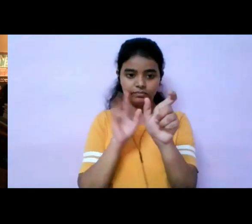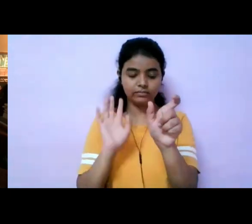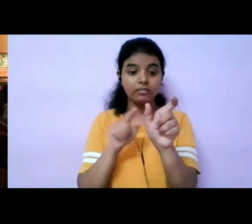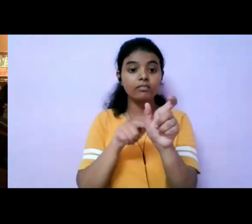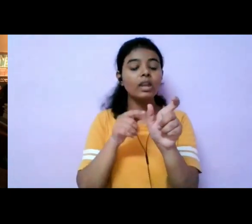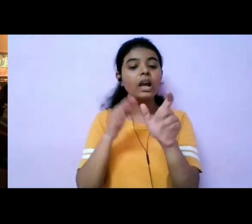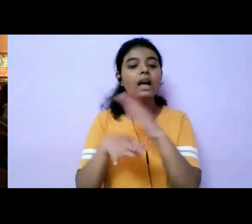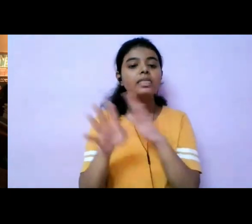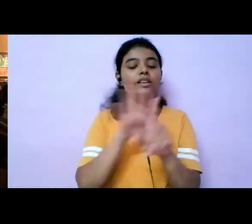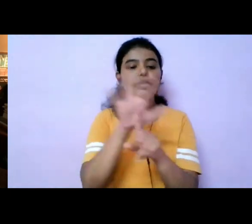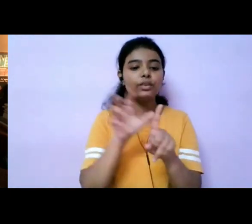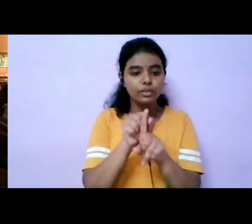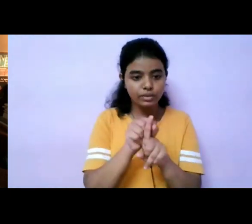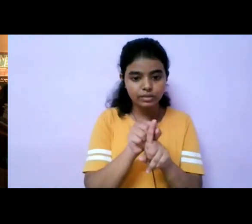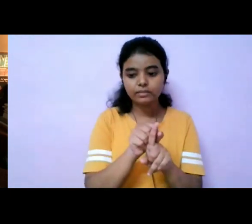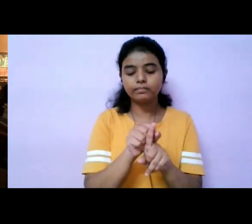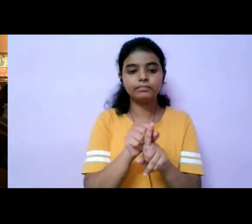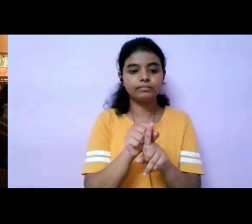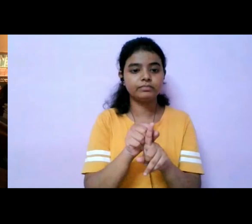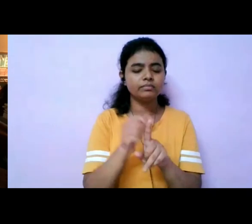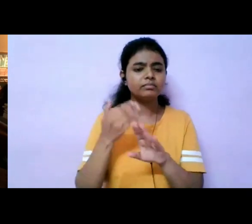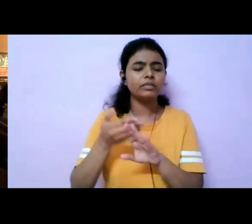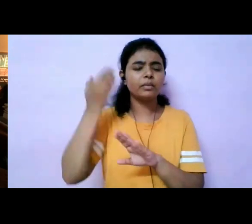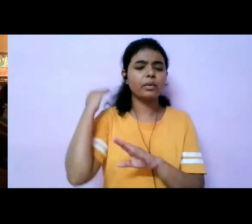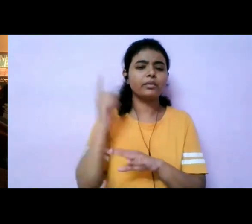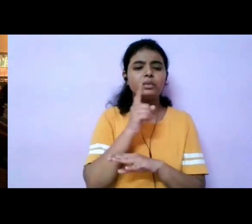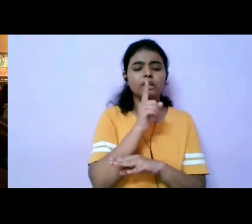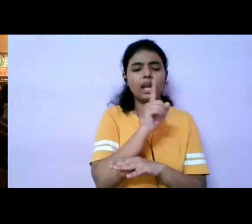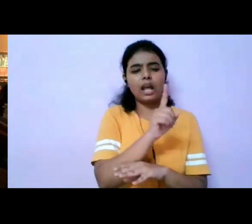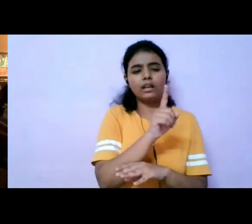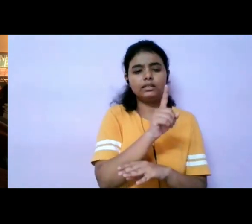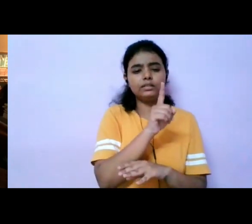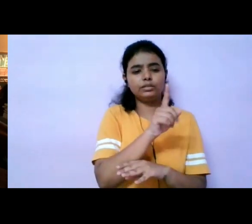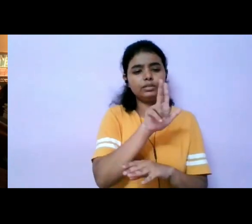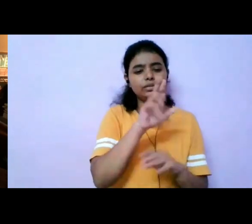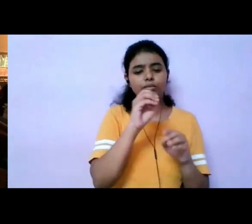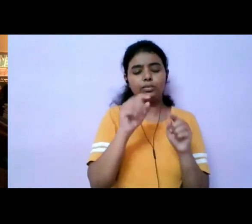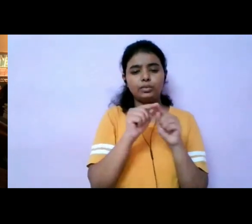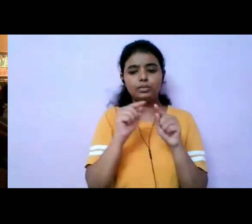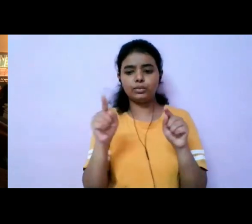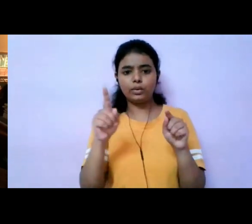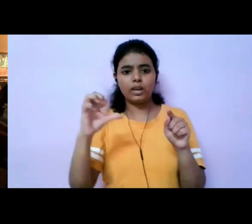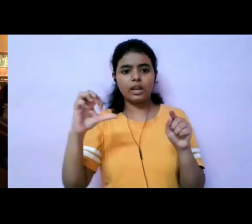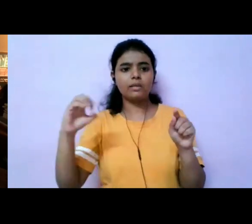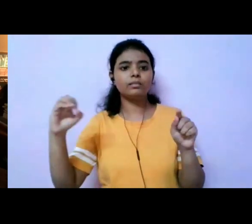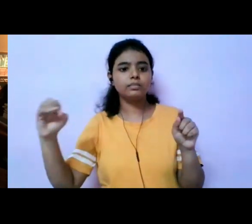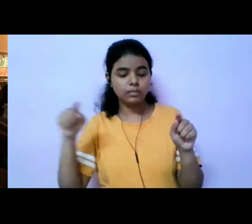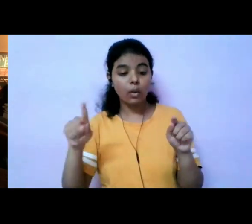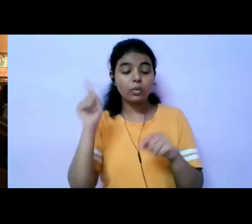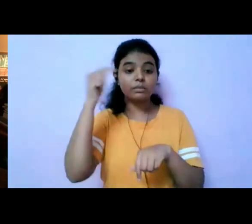culture in the very early 19th century. And the first person to use it was Karl